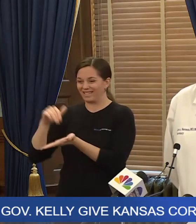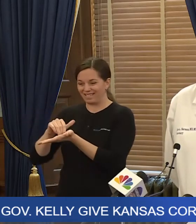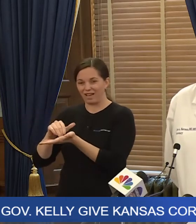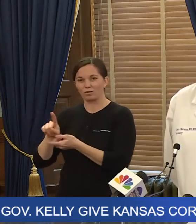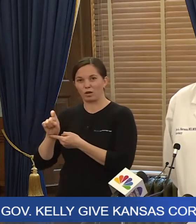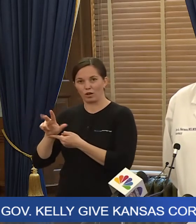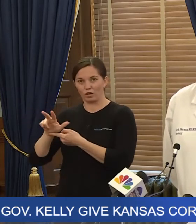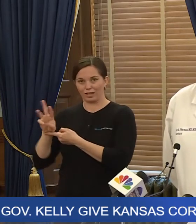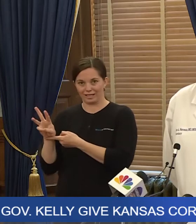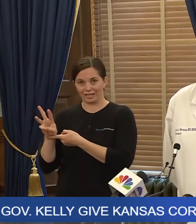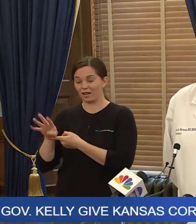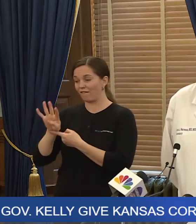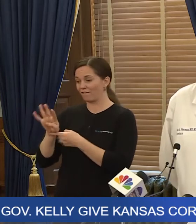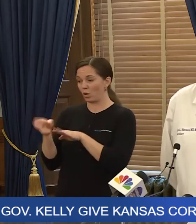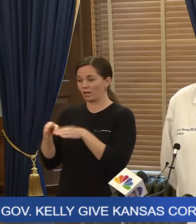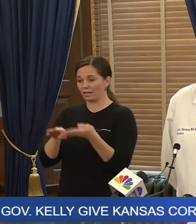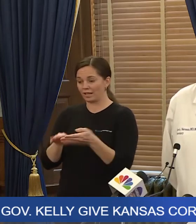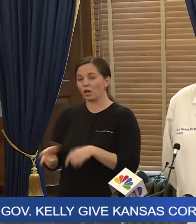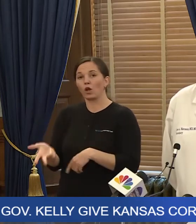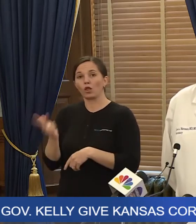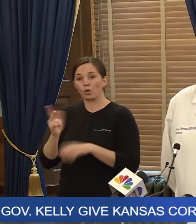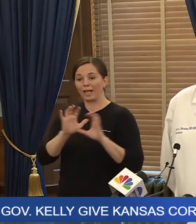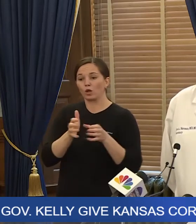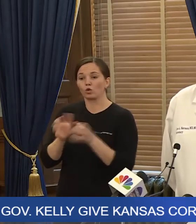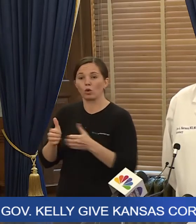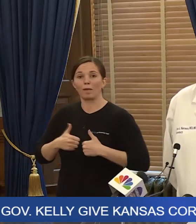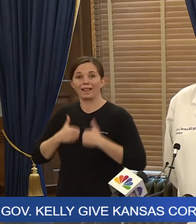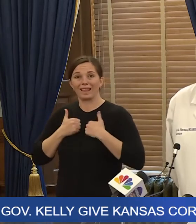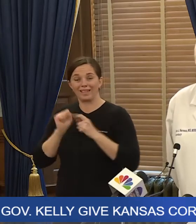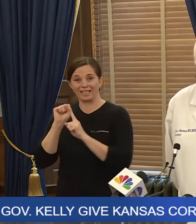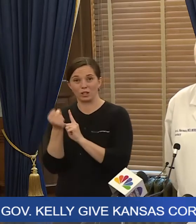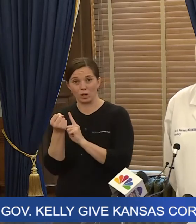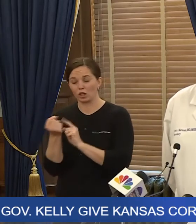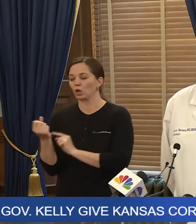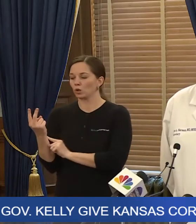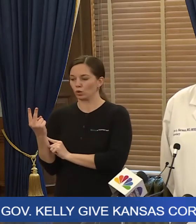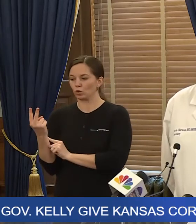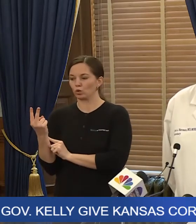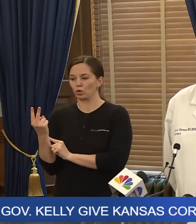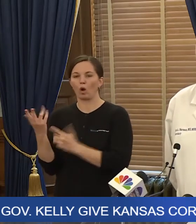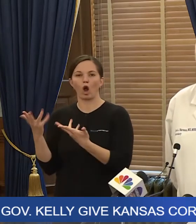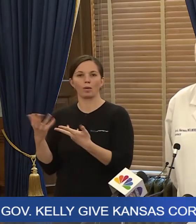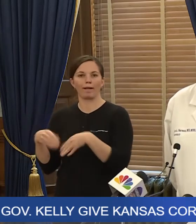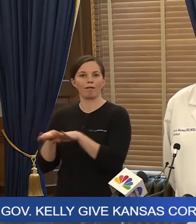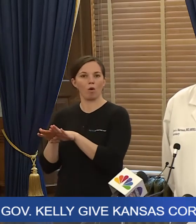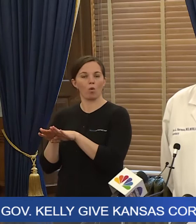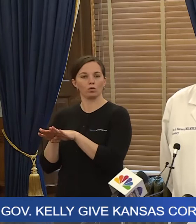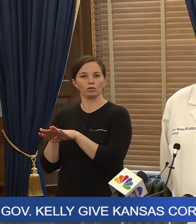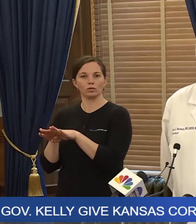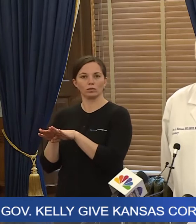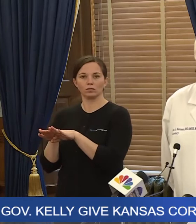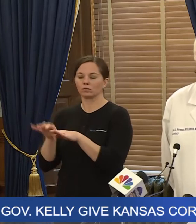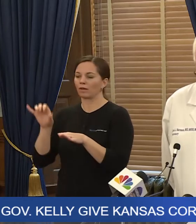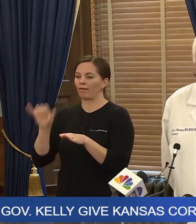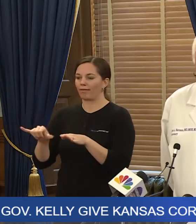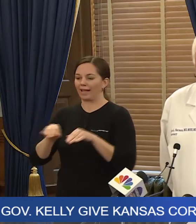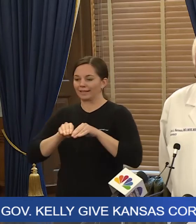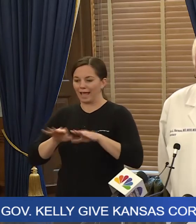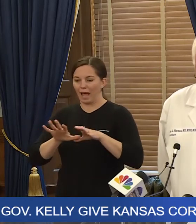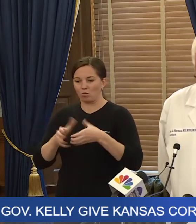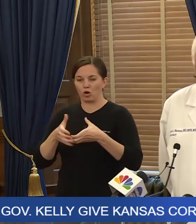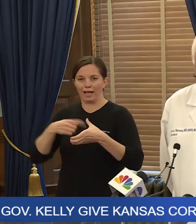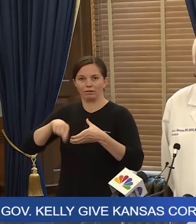deaths. 3 group living situations, 2 of which are closed now. That is, the outbreak is